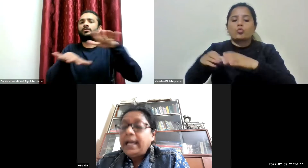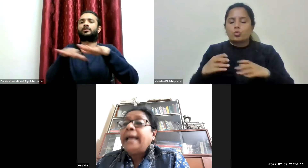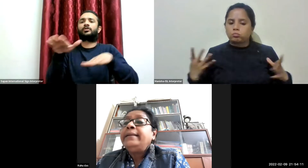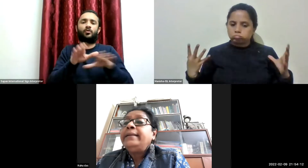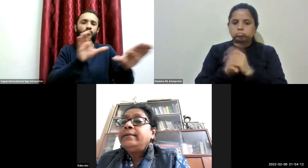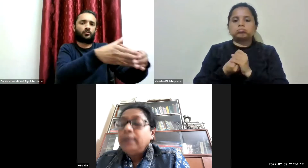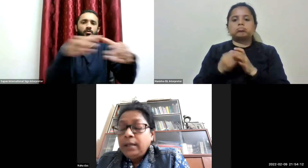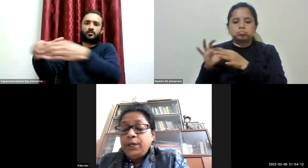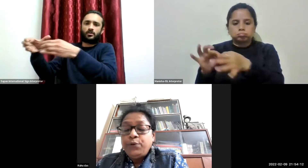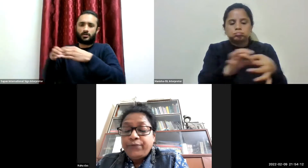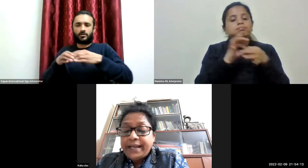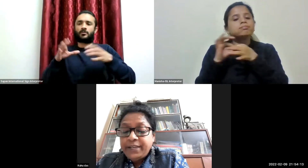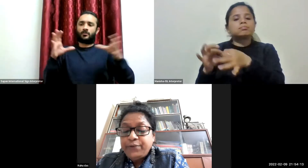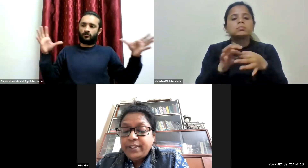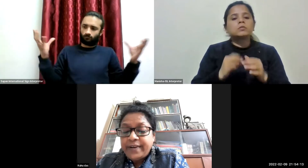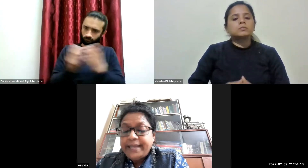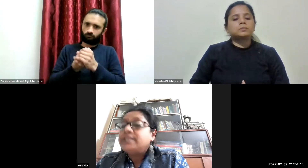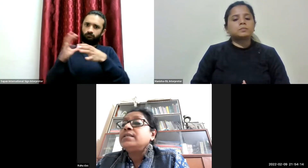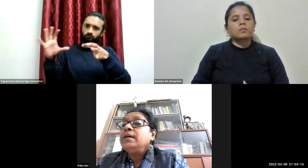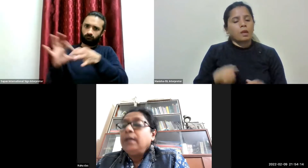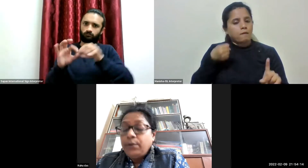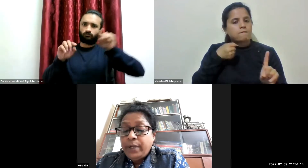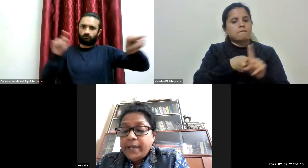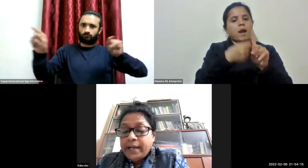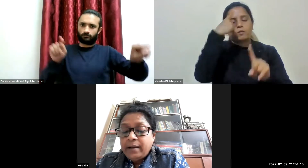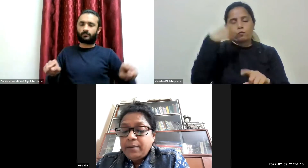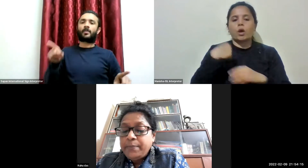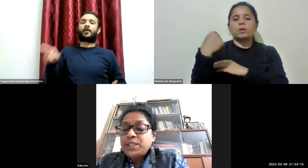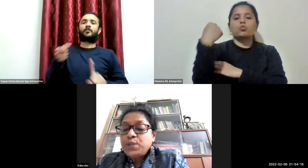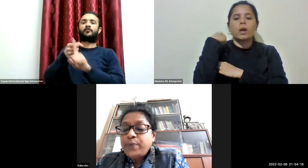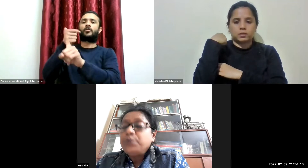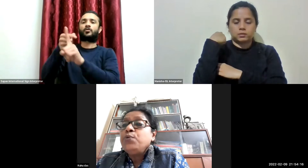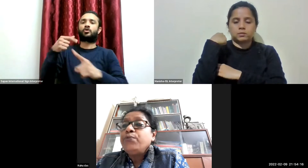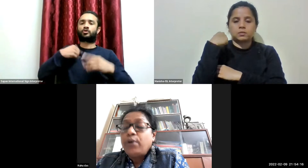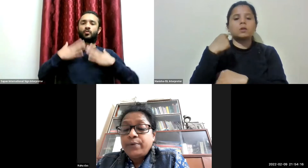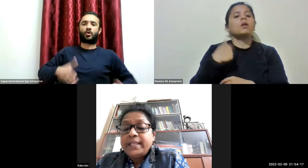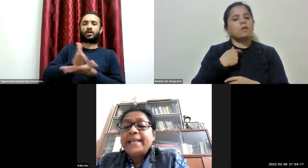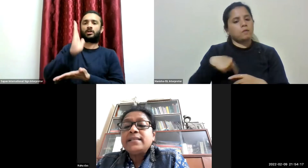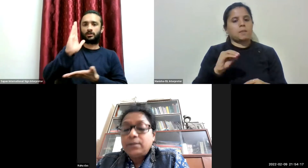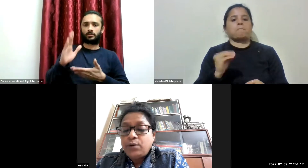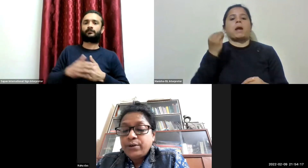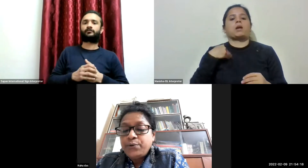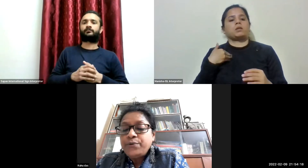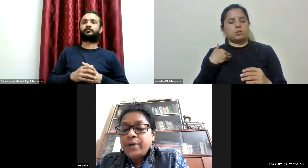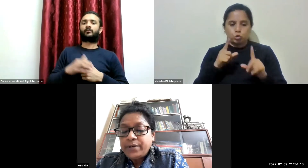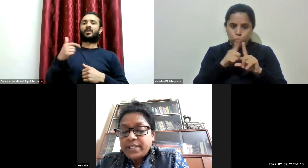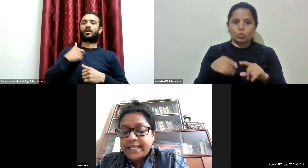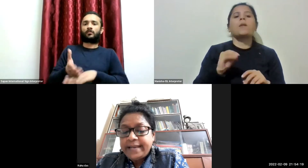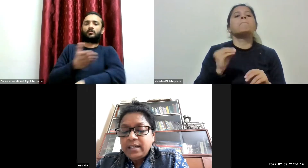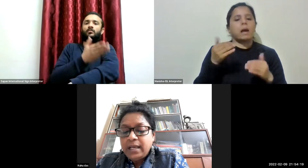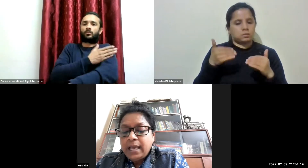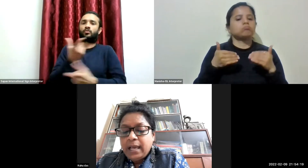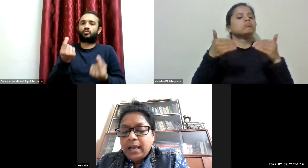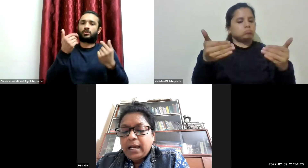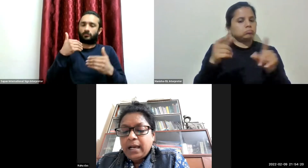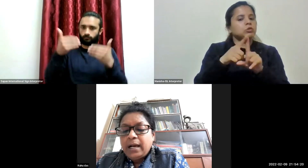collaboration, and then, you know, fighting for the rights will be a best way to go forward. That's Dr. Aruna Rai